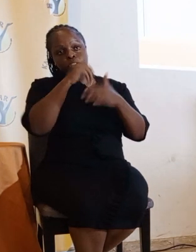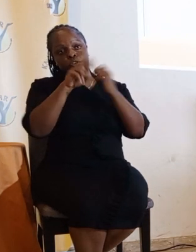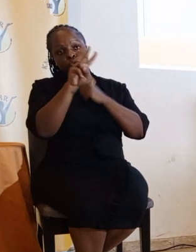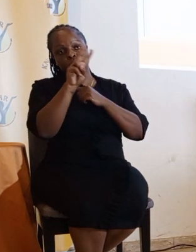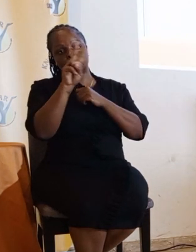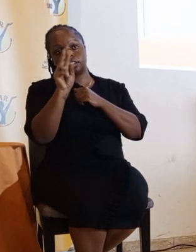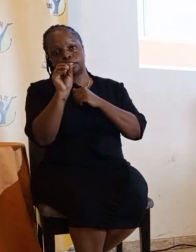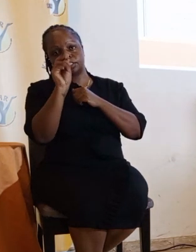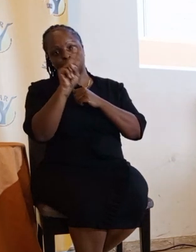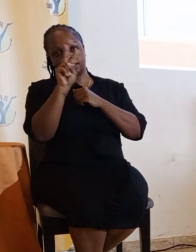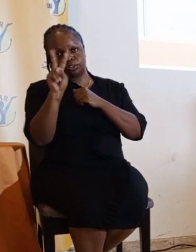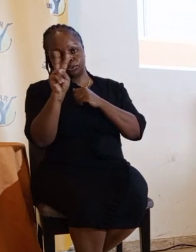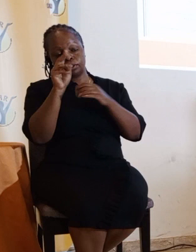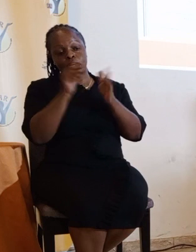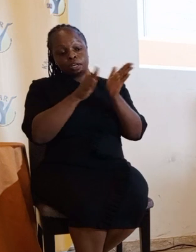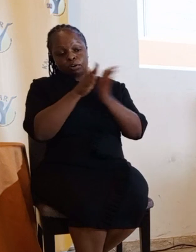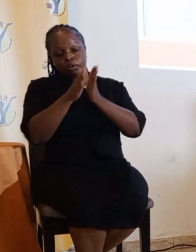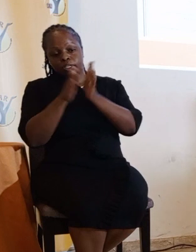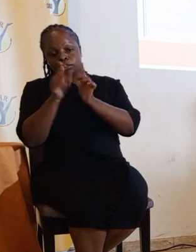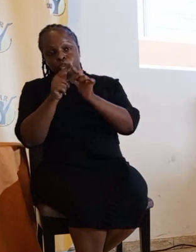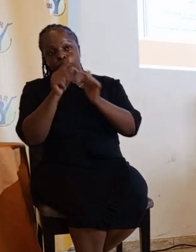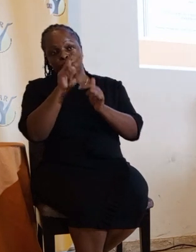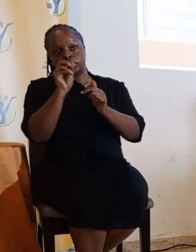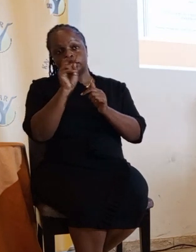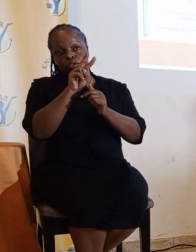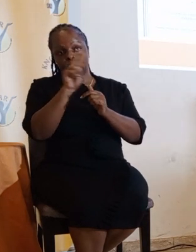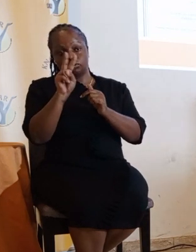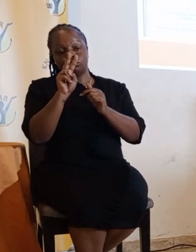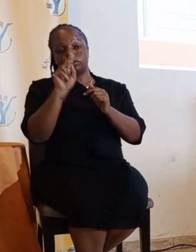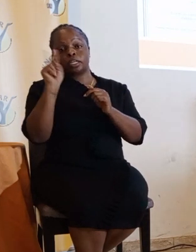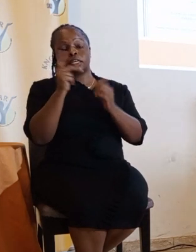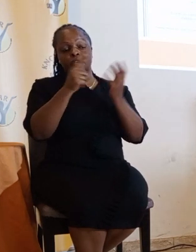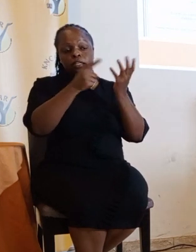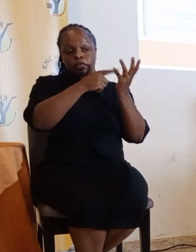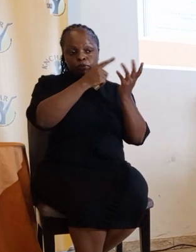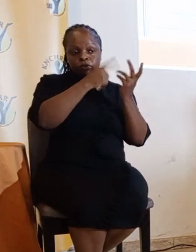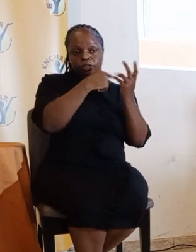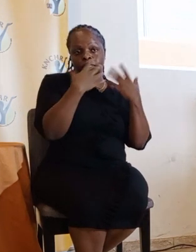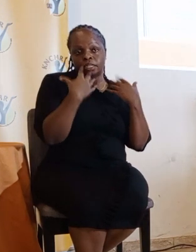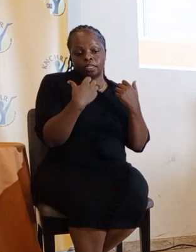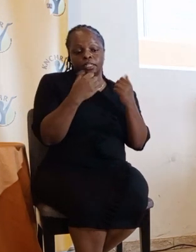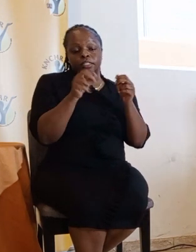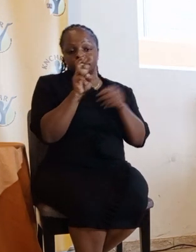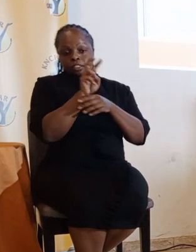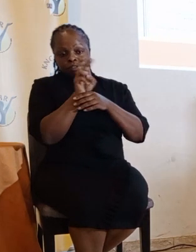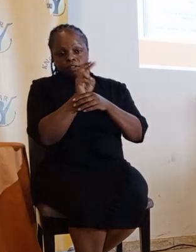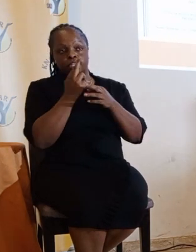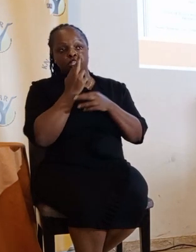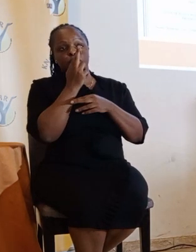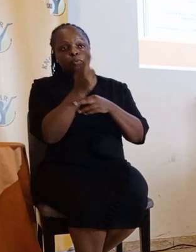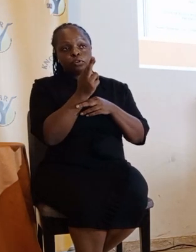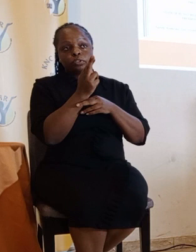2022. According to the 2022 Kenya Demographic and Health Survey, the report,